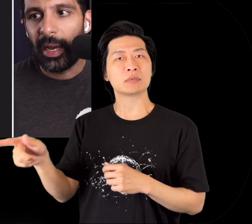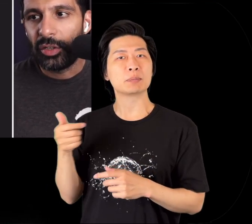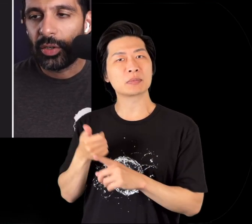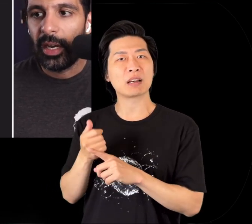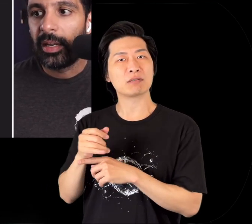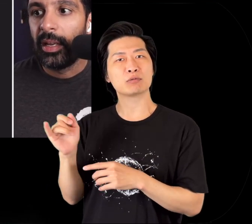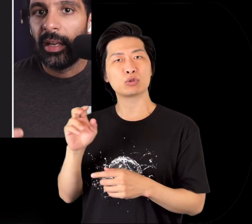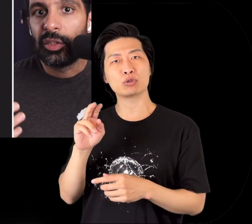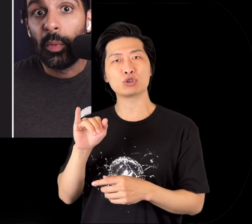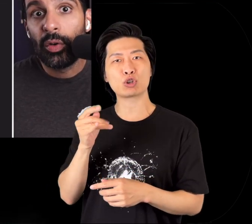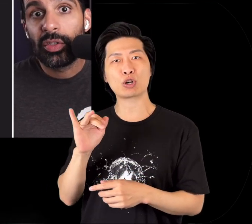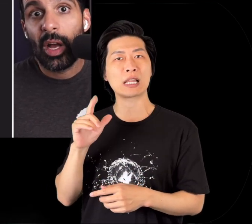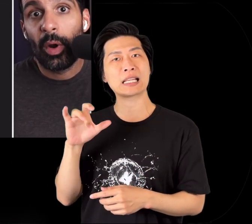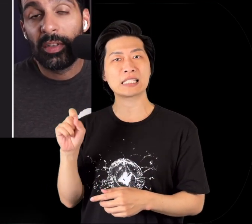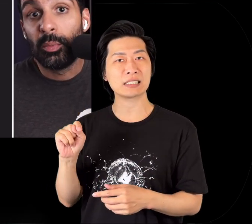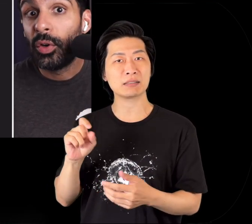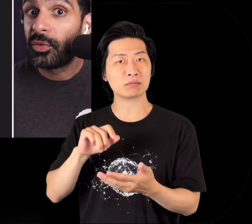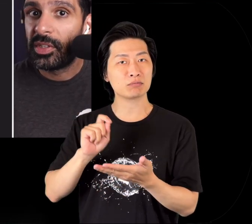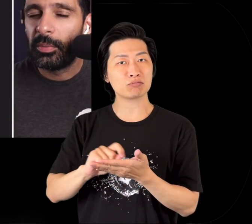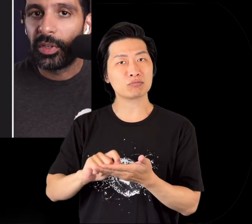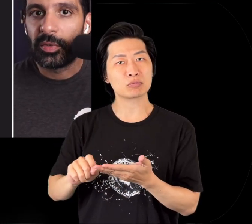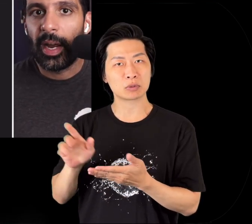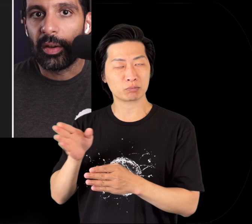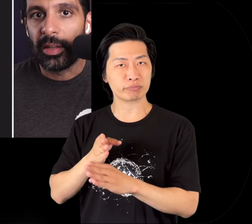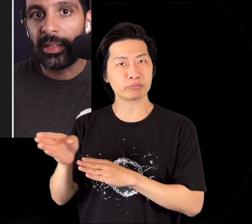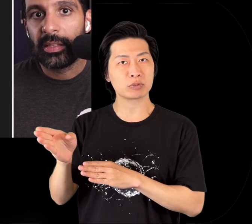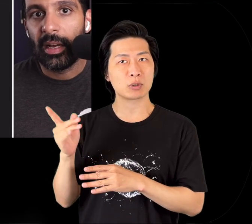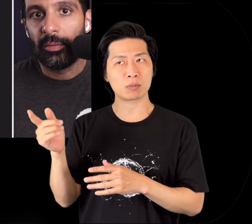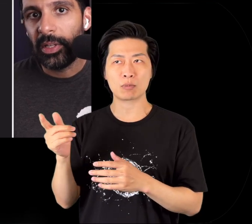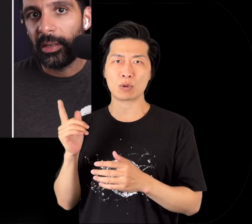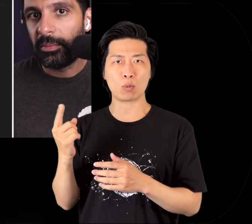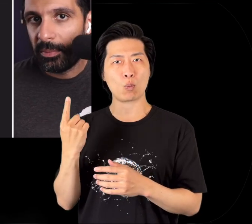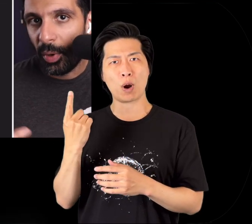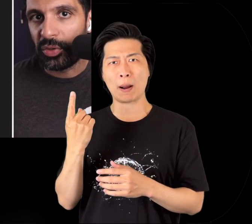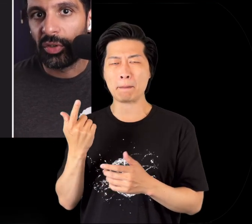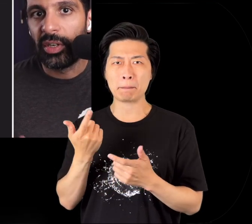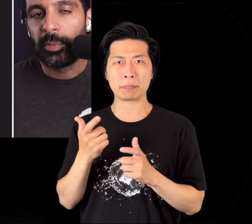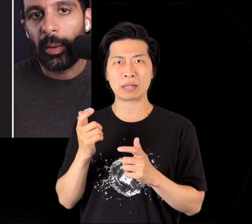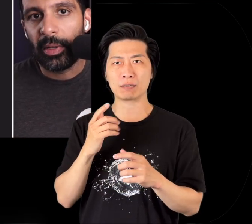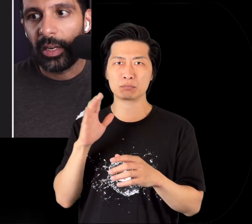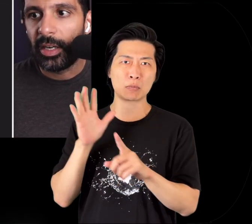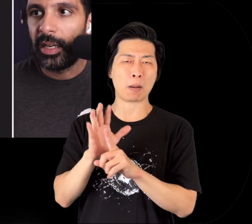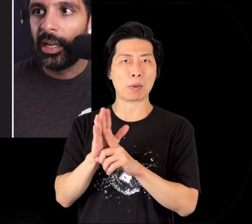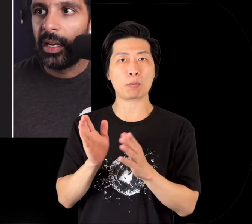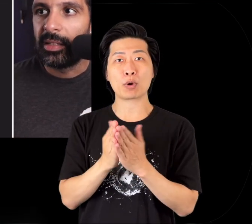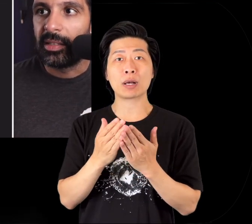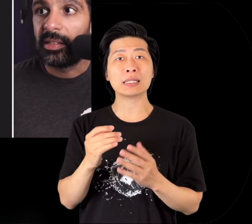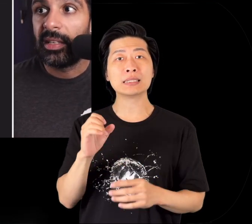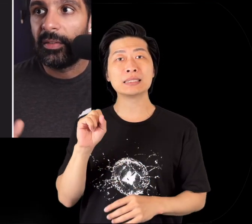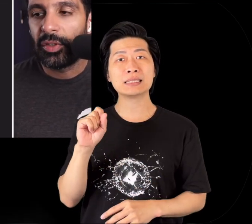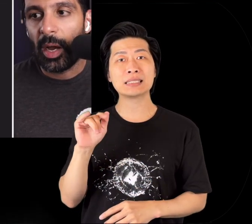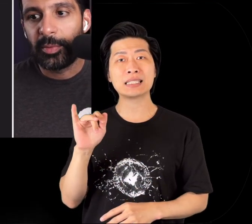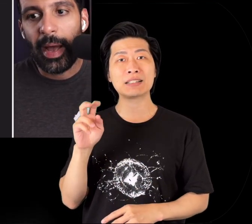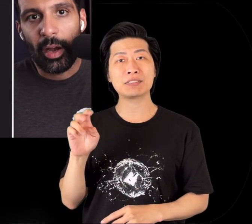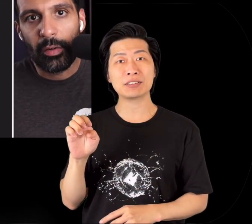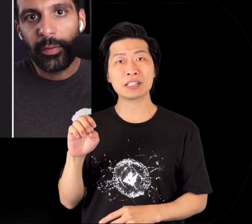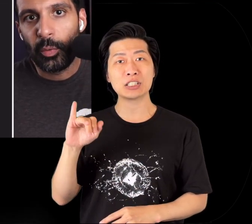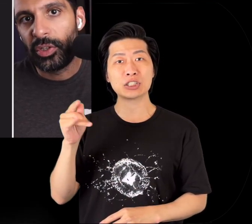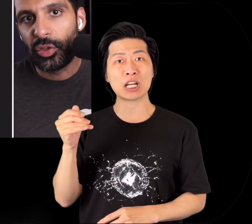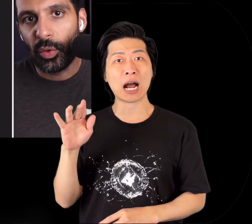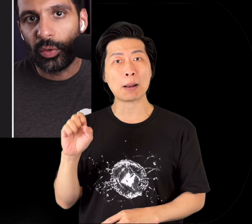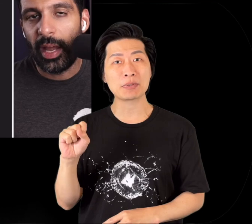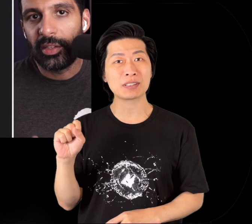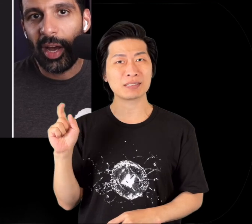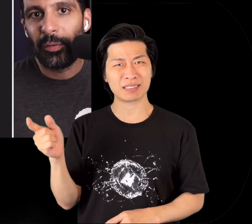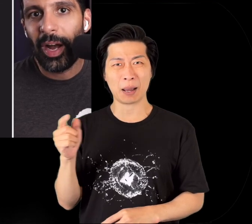journalist by trade. One of his most recent books, that's really bolster his popularity is the Steve Jobs biography,